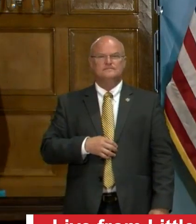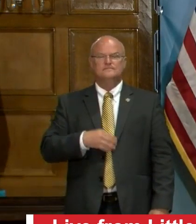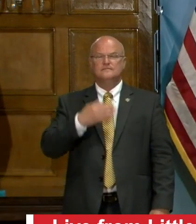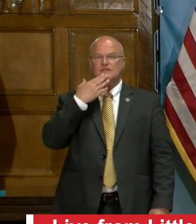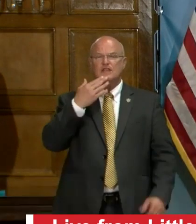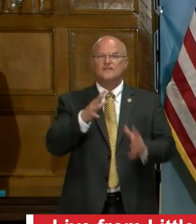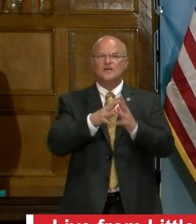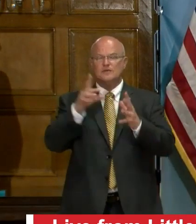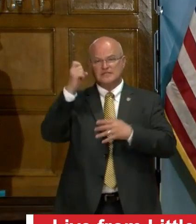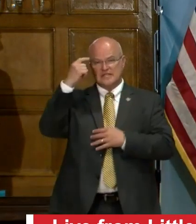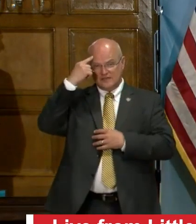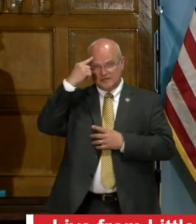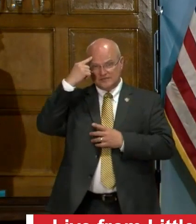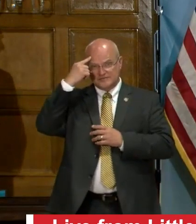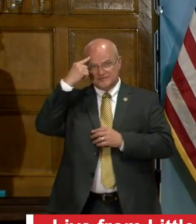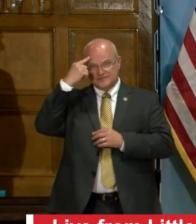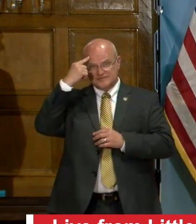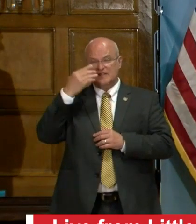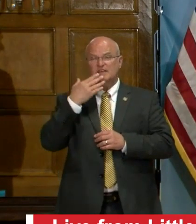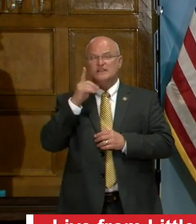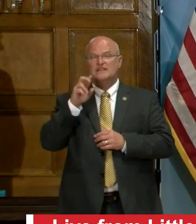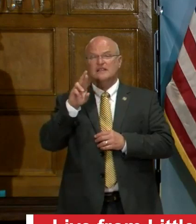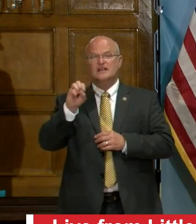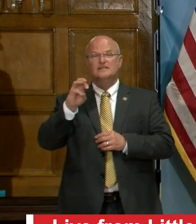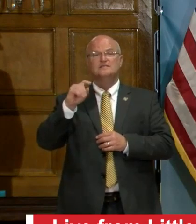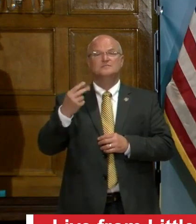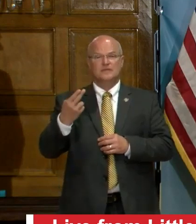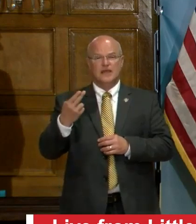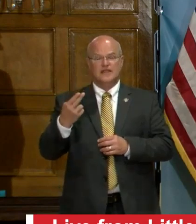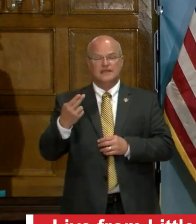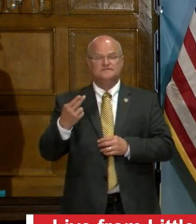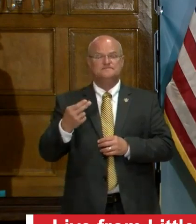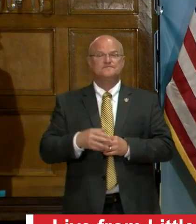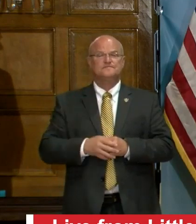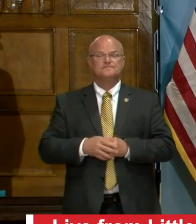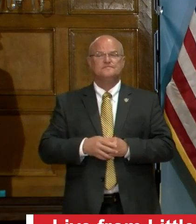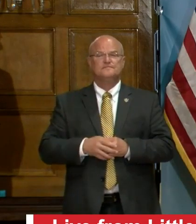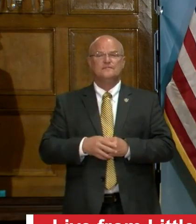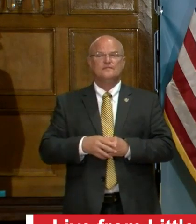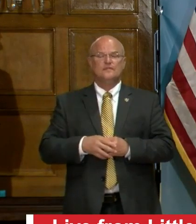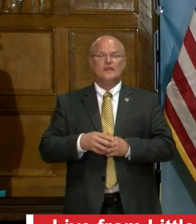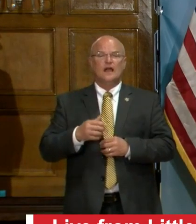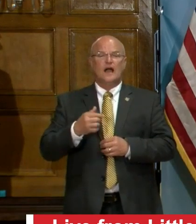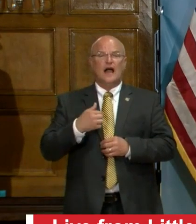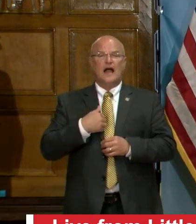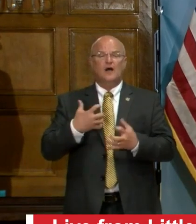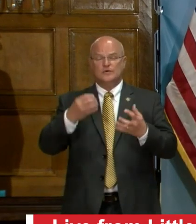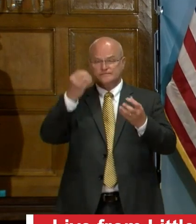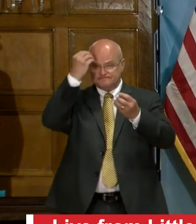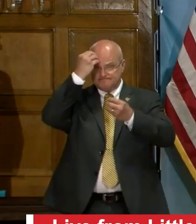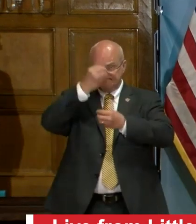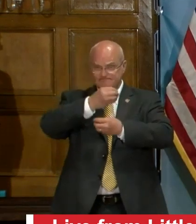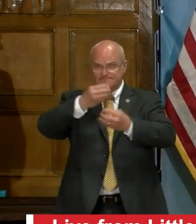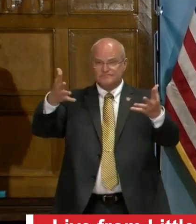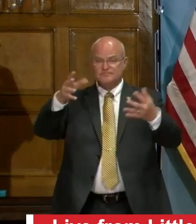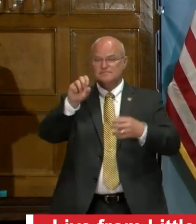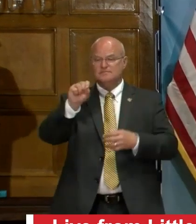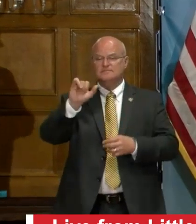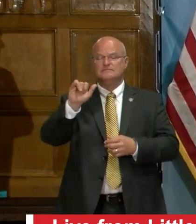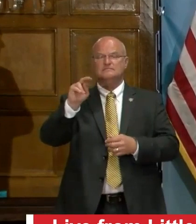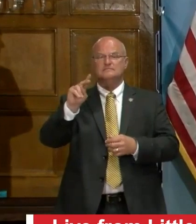Thank you very much, Governor. Dr. Smith. I want to make the public aware of a syndrome that